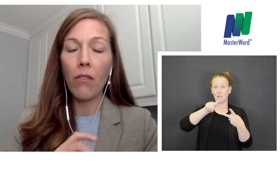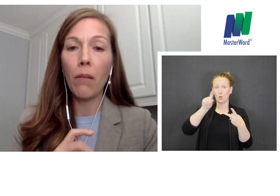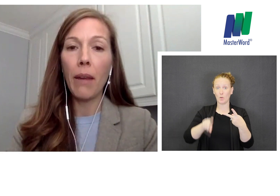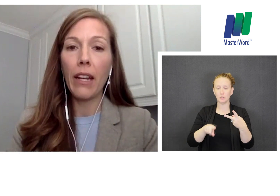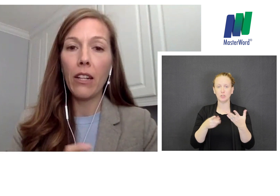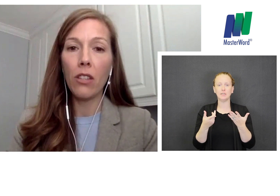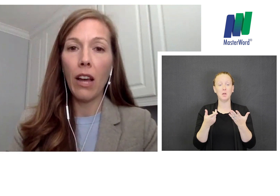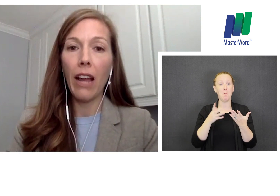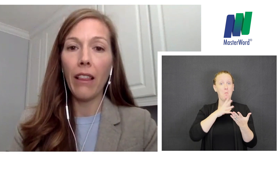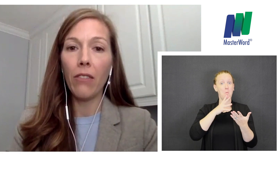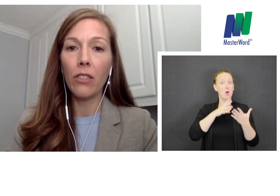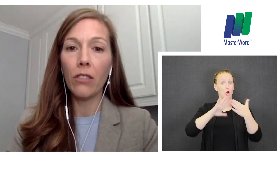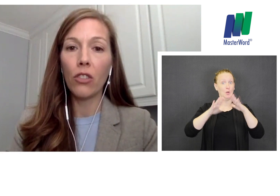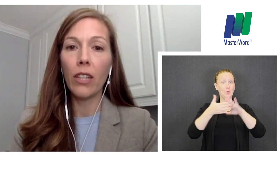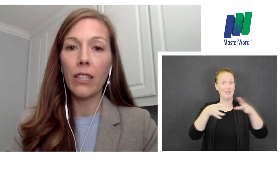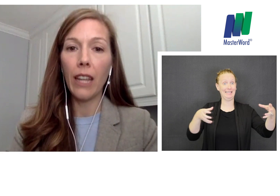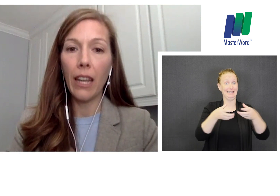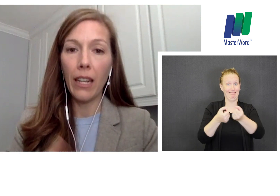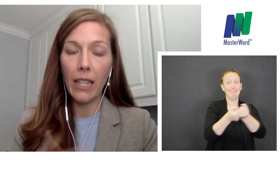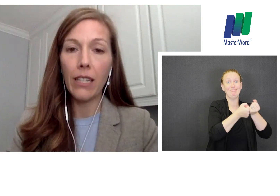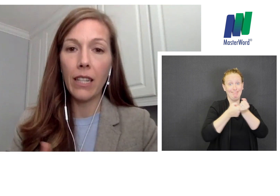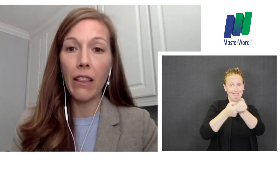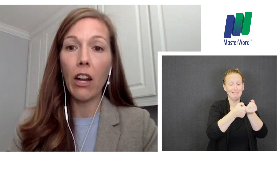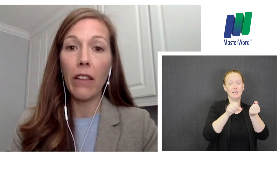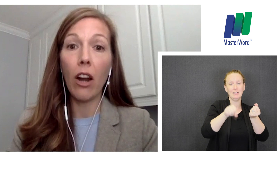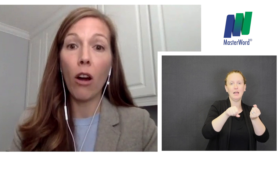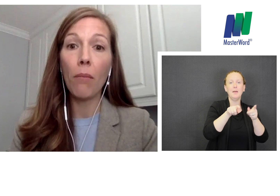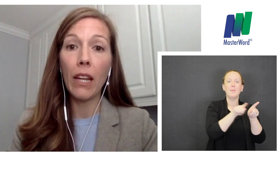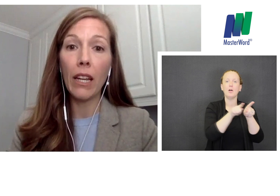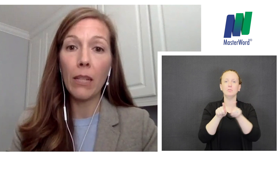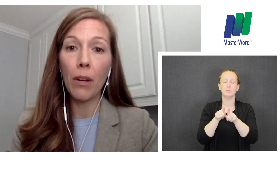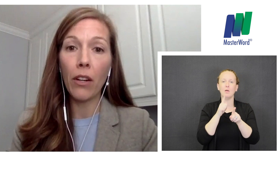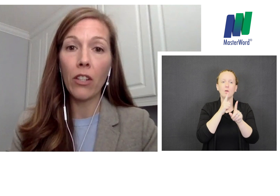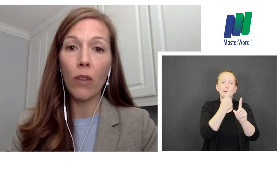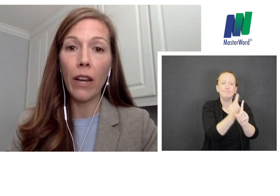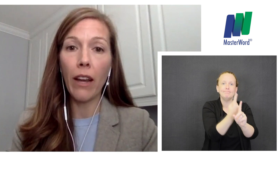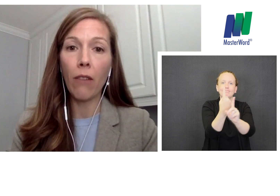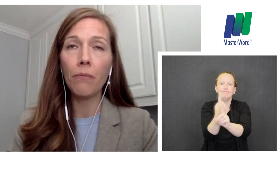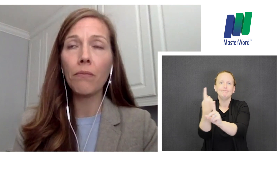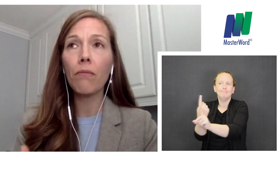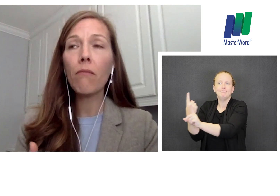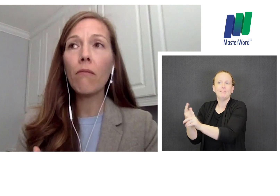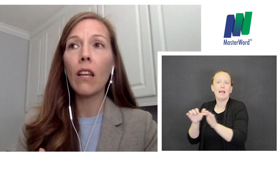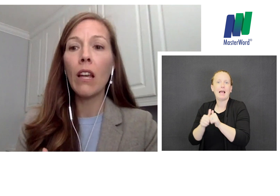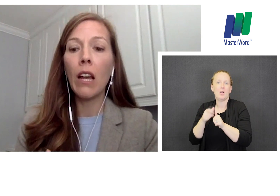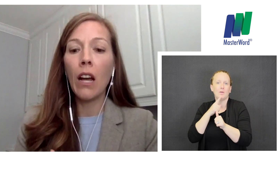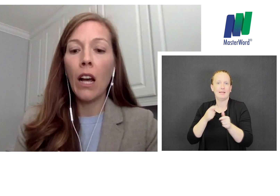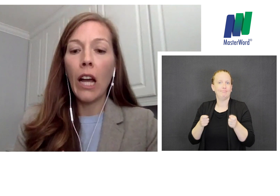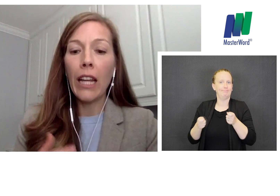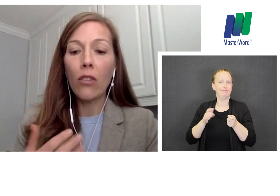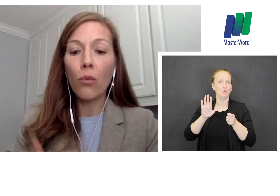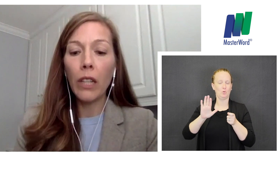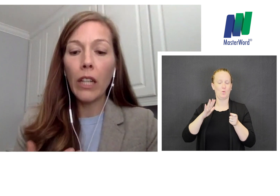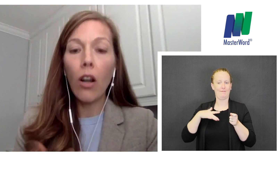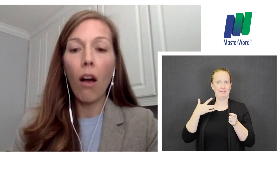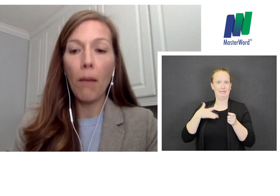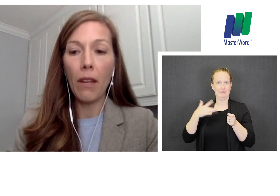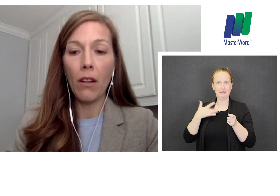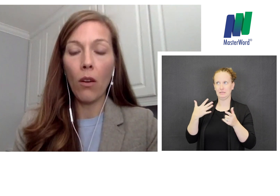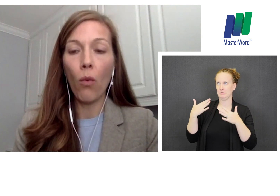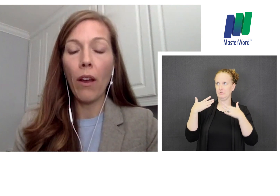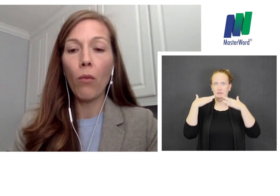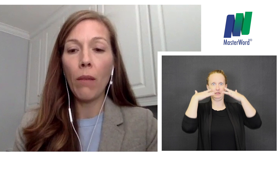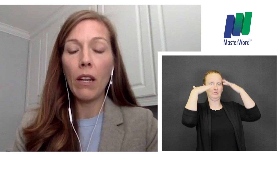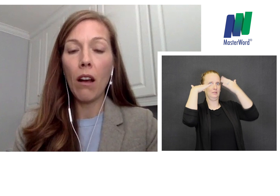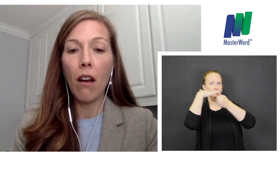to be able to manage the high levels of stress and intensity that are being experienced right now. It's really